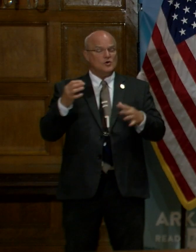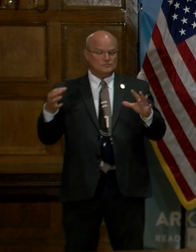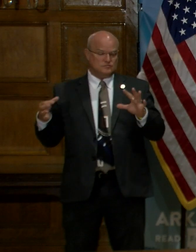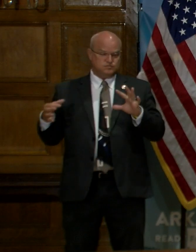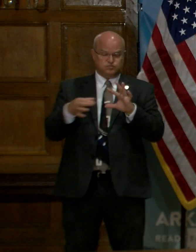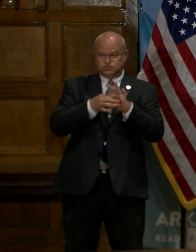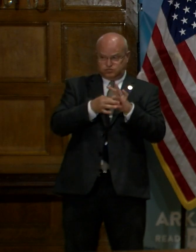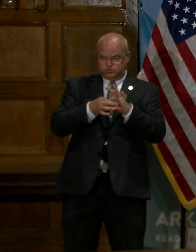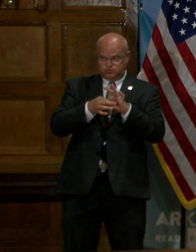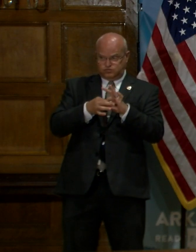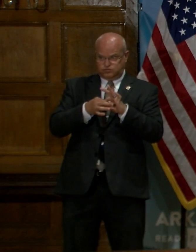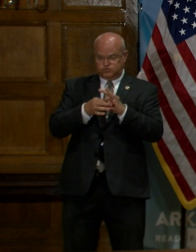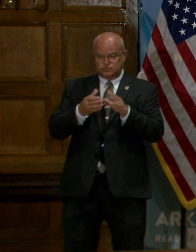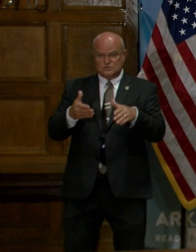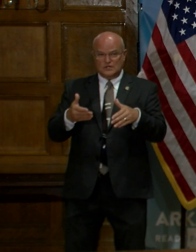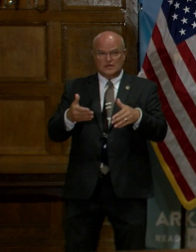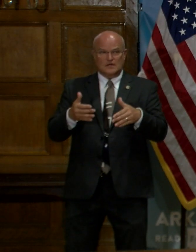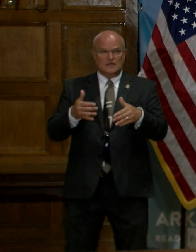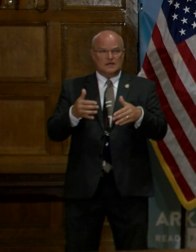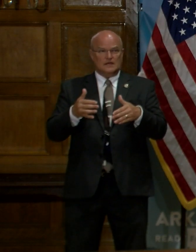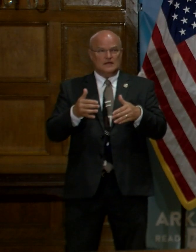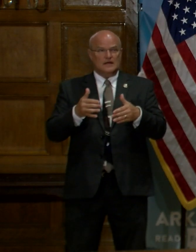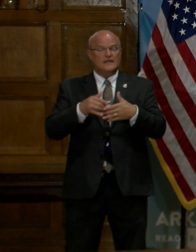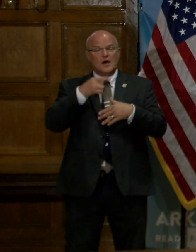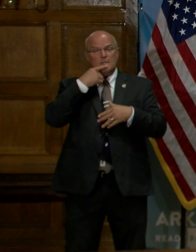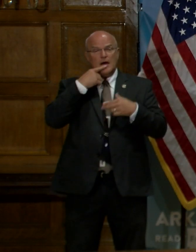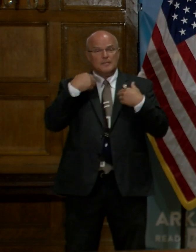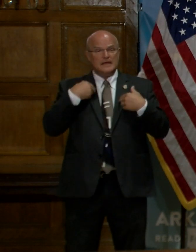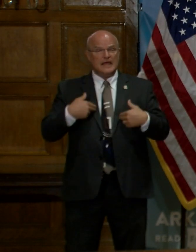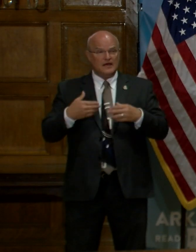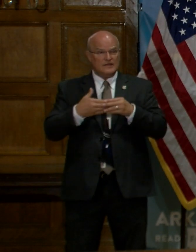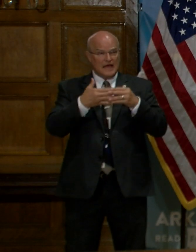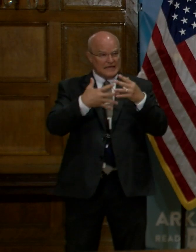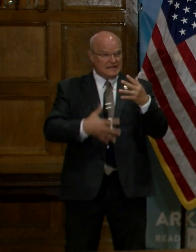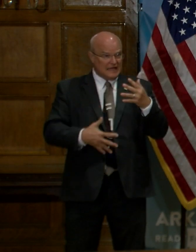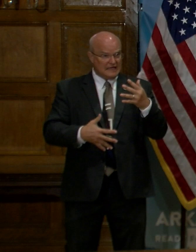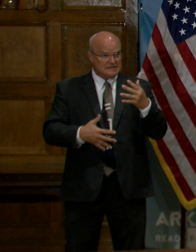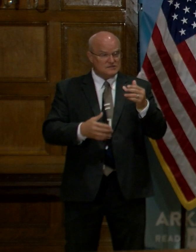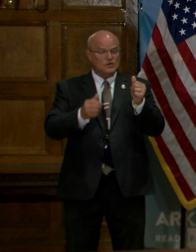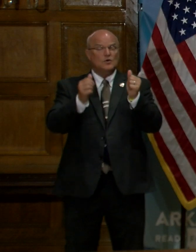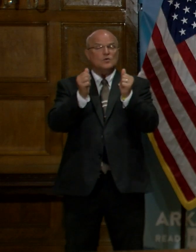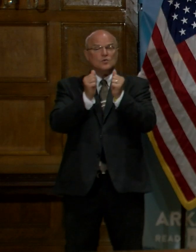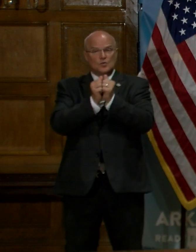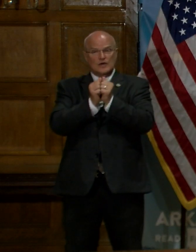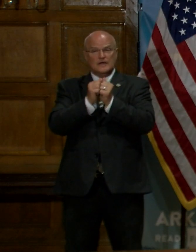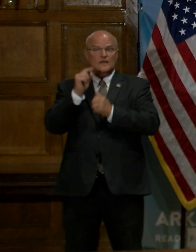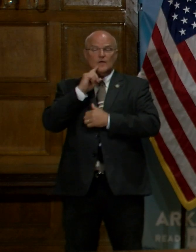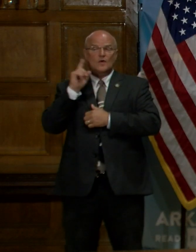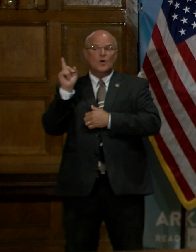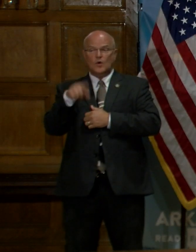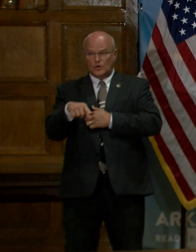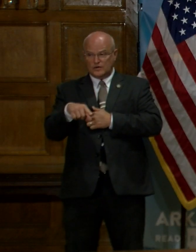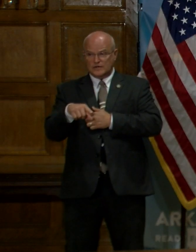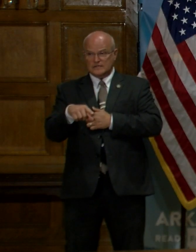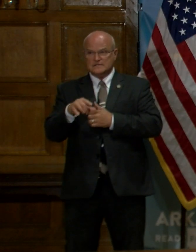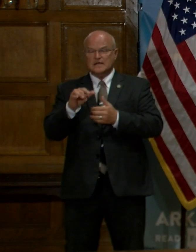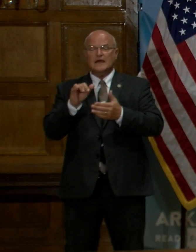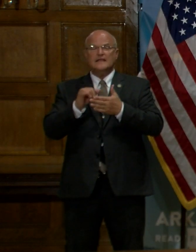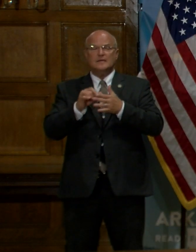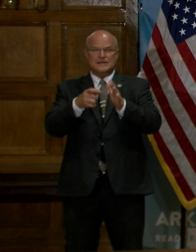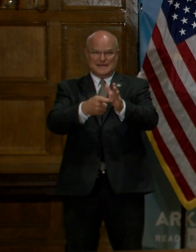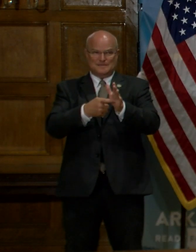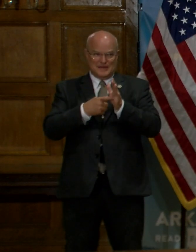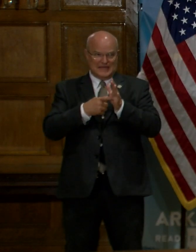ties in the public health guidelines with the ordinance, but that would